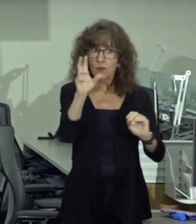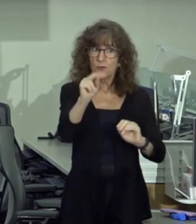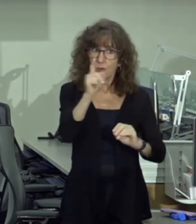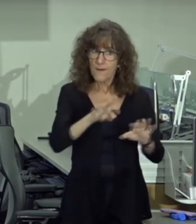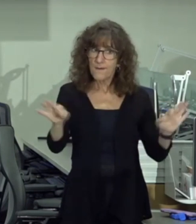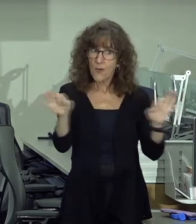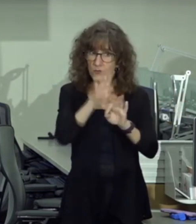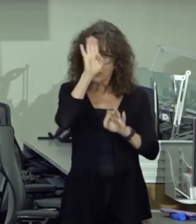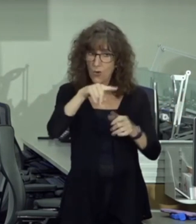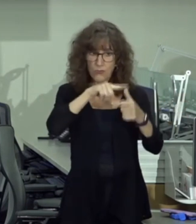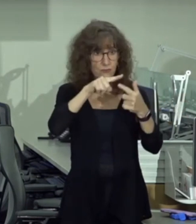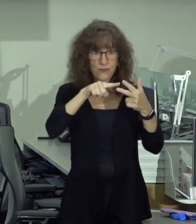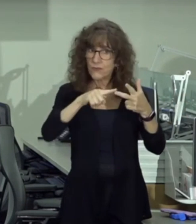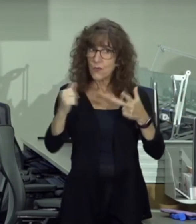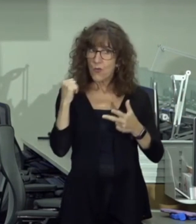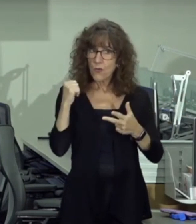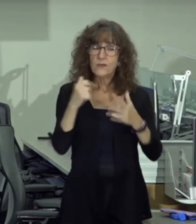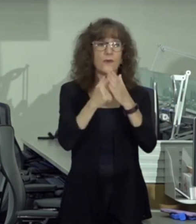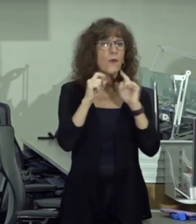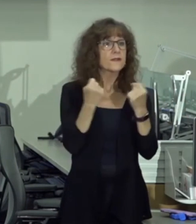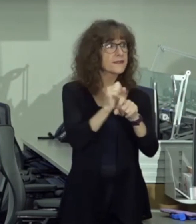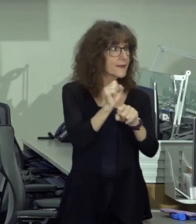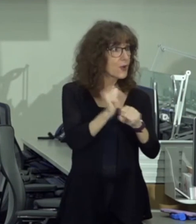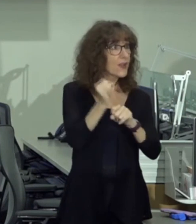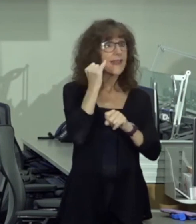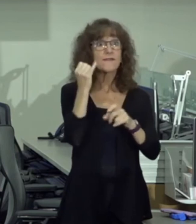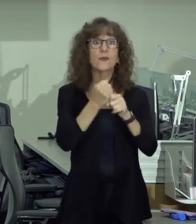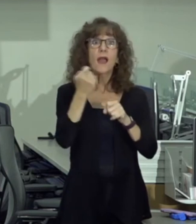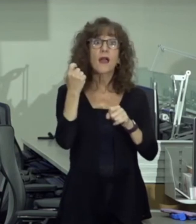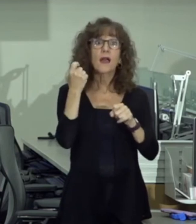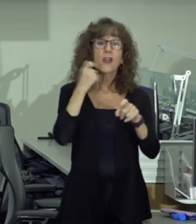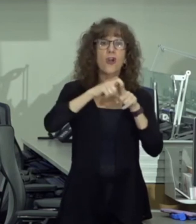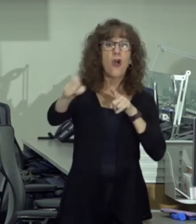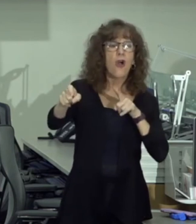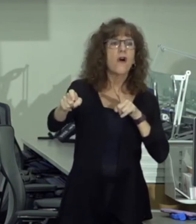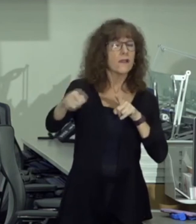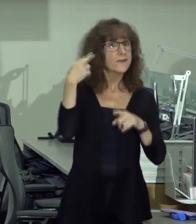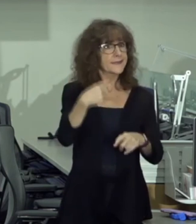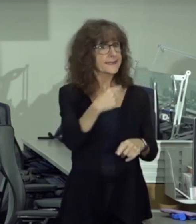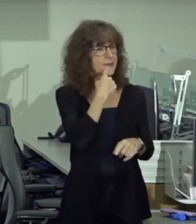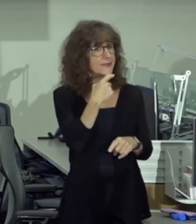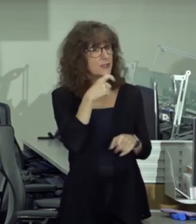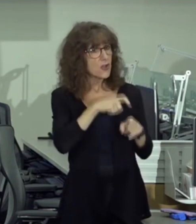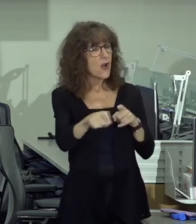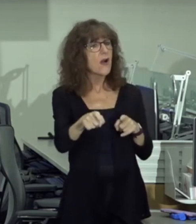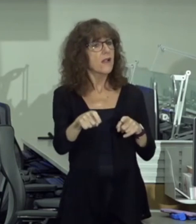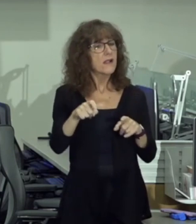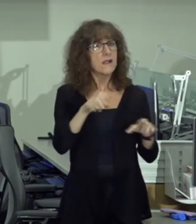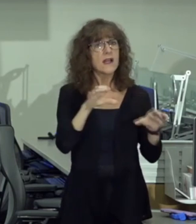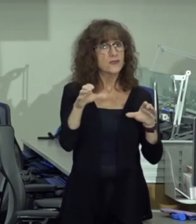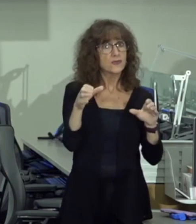important. This takes teamwork. If you get a call from us, take it seriously and take the right actions to